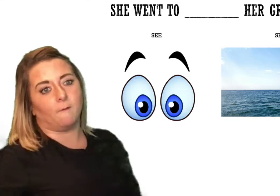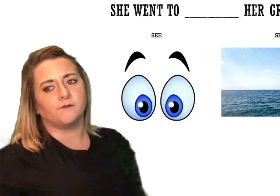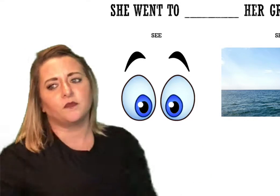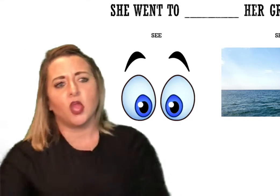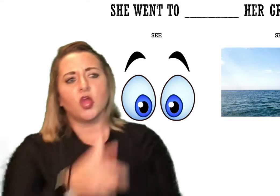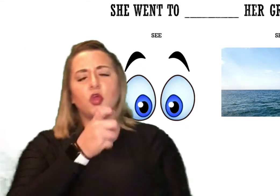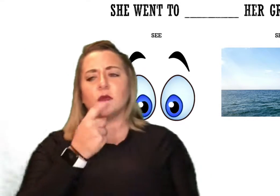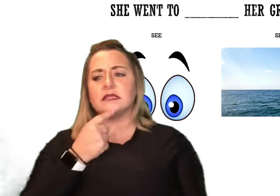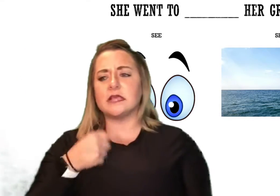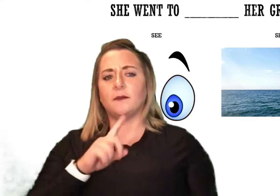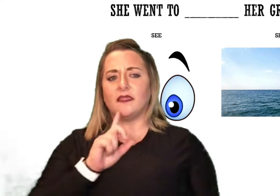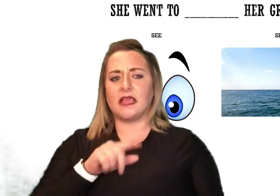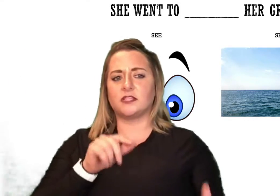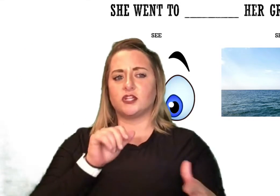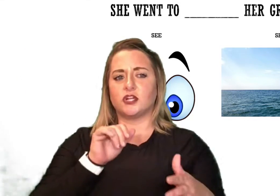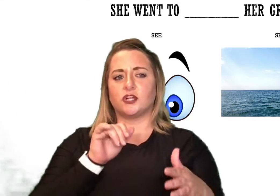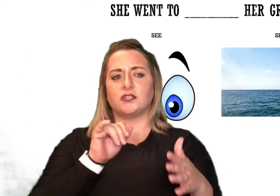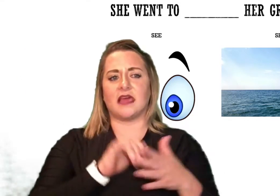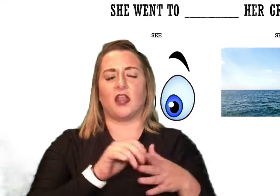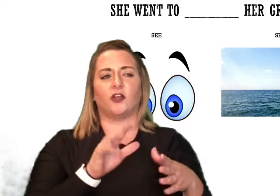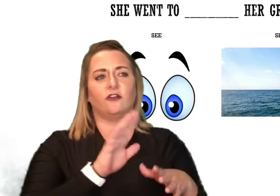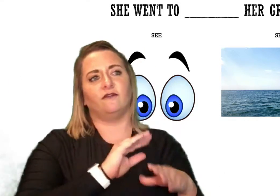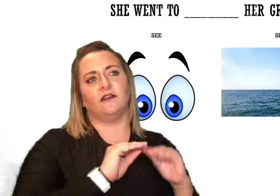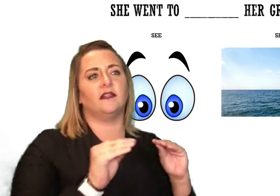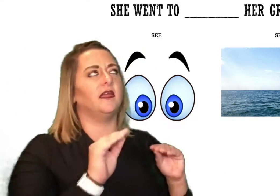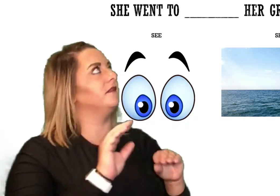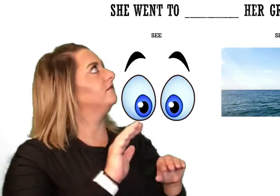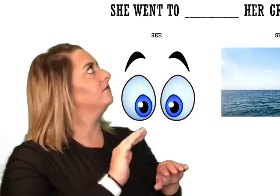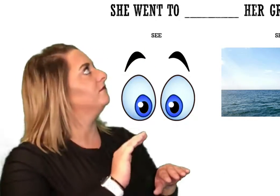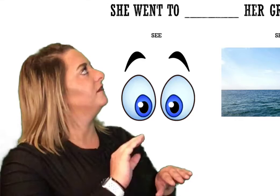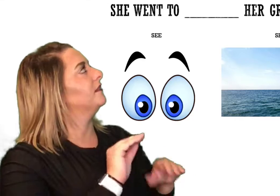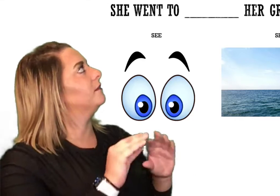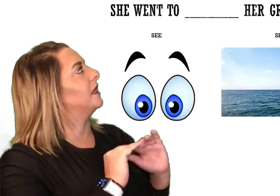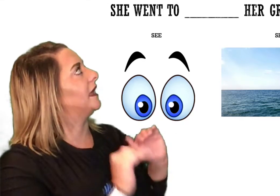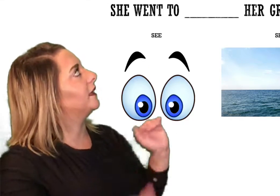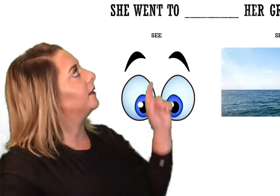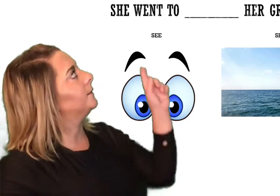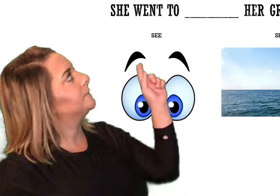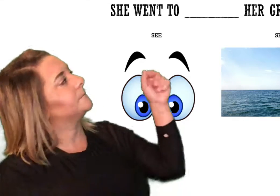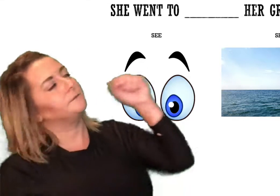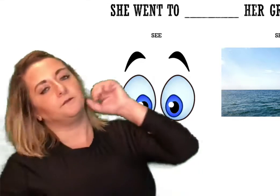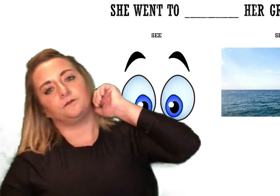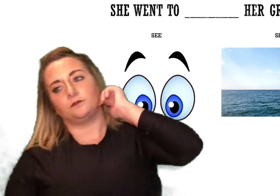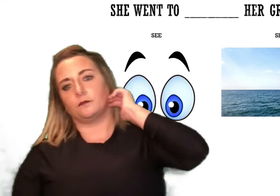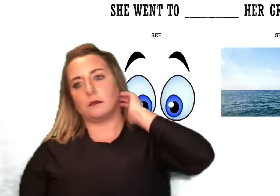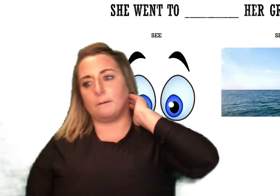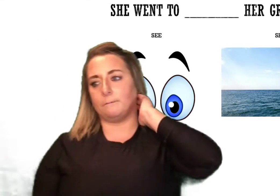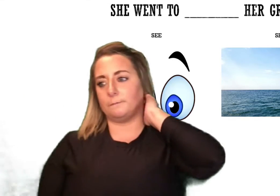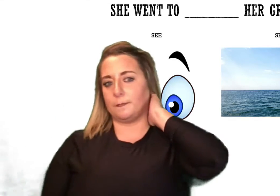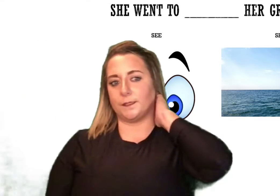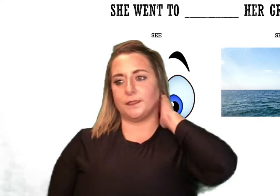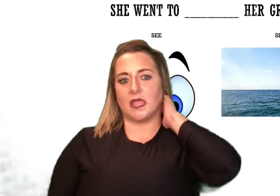grandmother. Who can tell me the answer to that or fill in the blank?